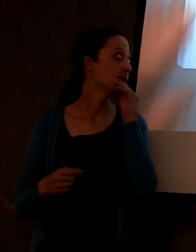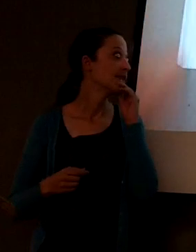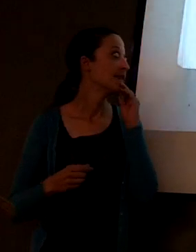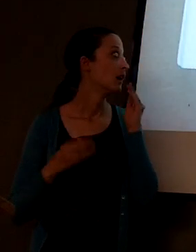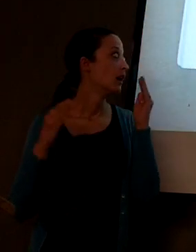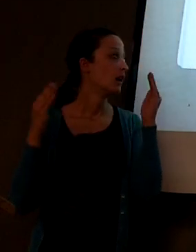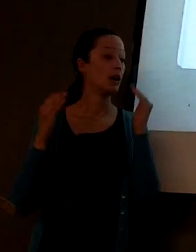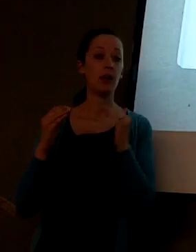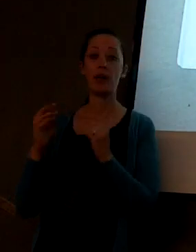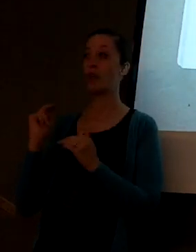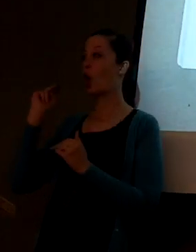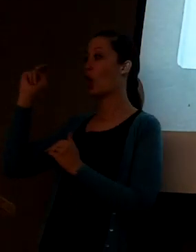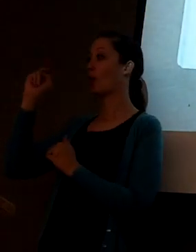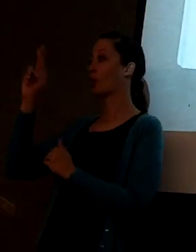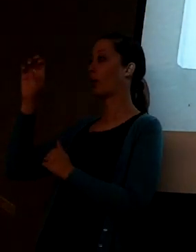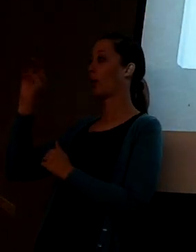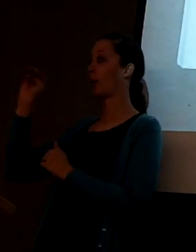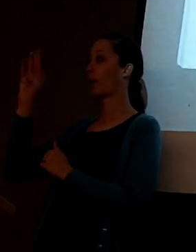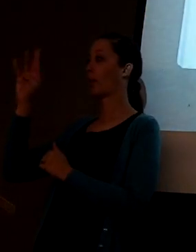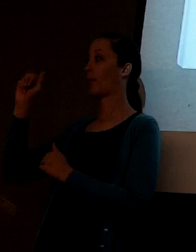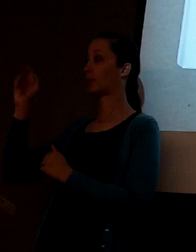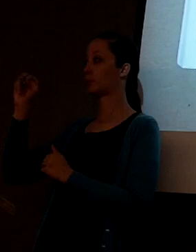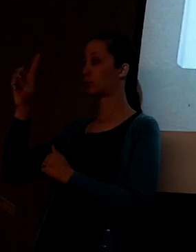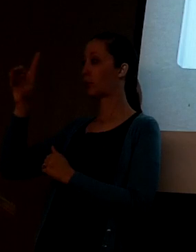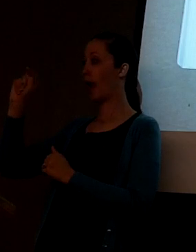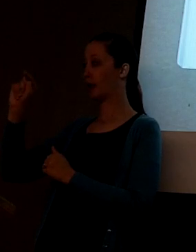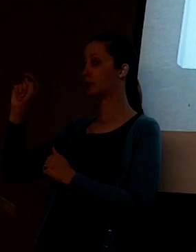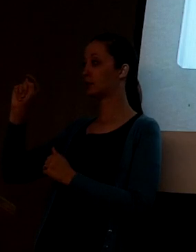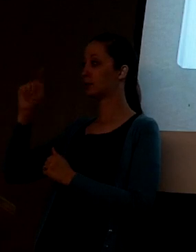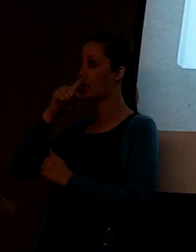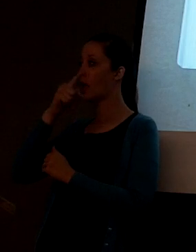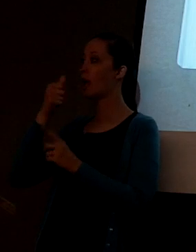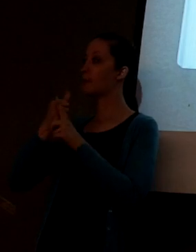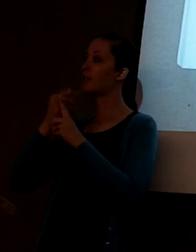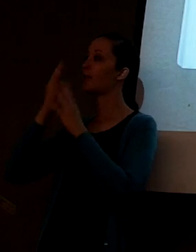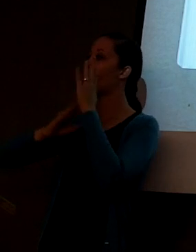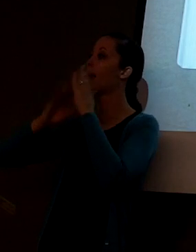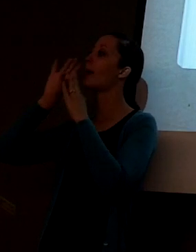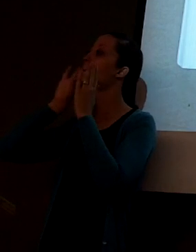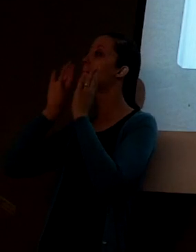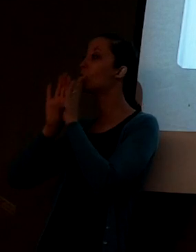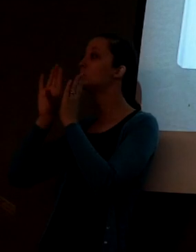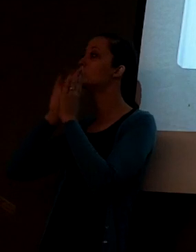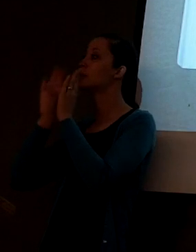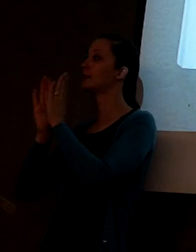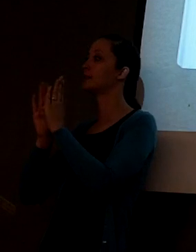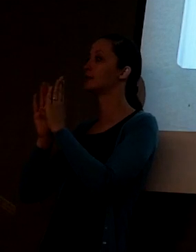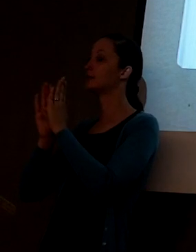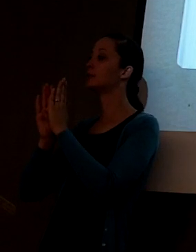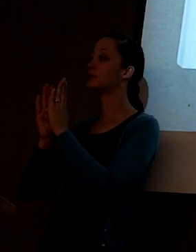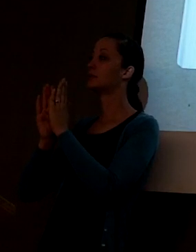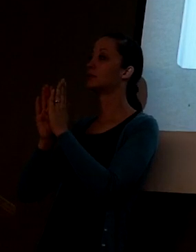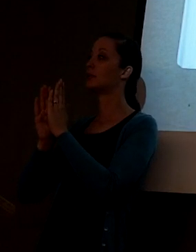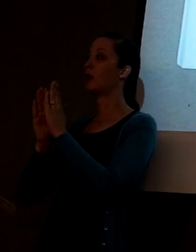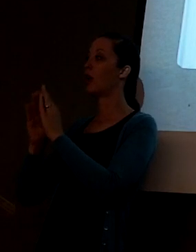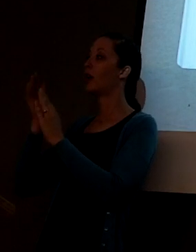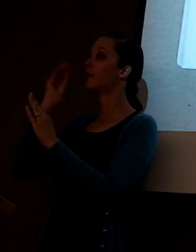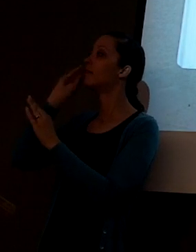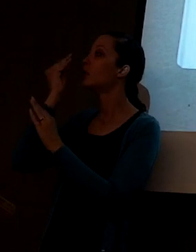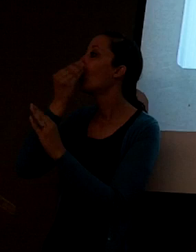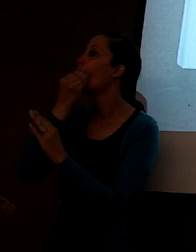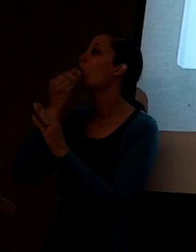Rembrandt in the north, the artists are going to be painting portraits, still lifes, florals,